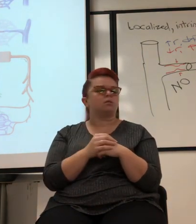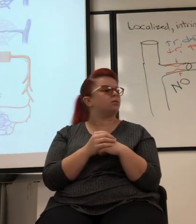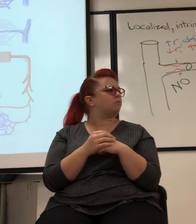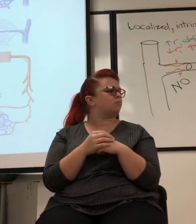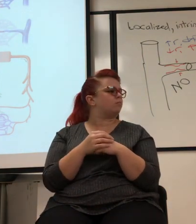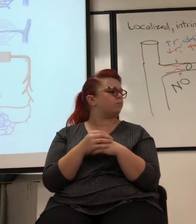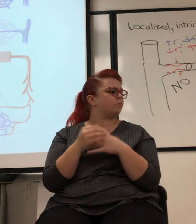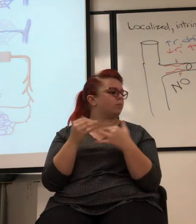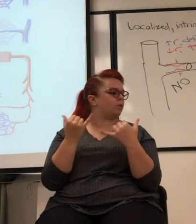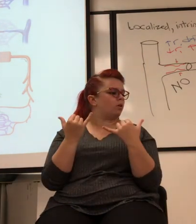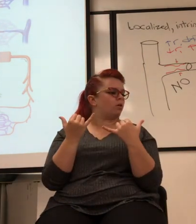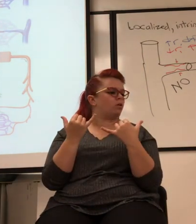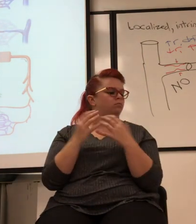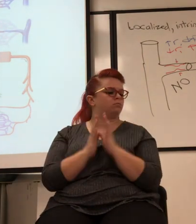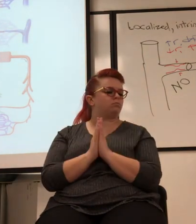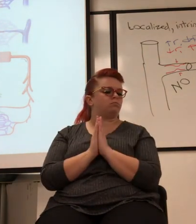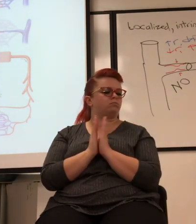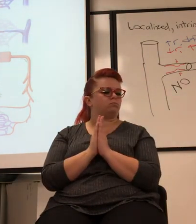All right, so that's it.